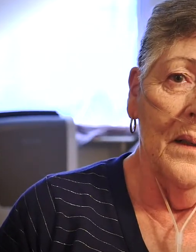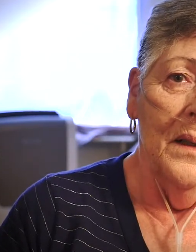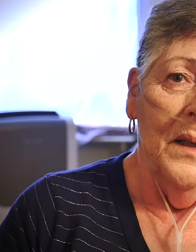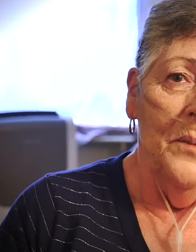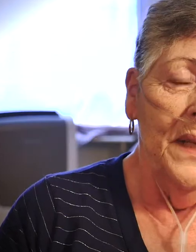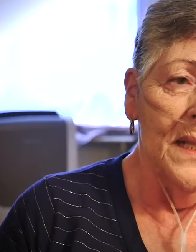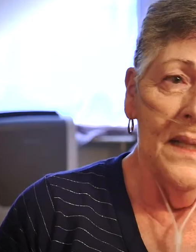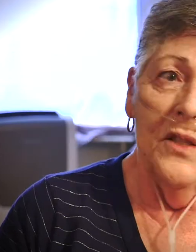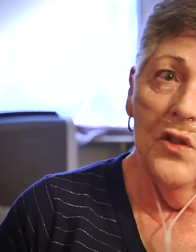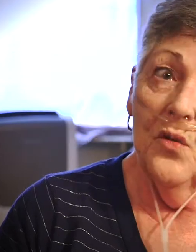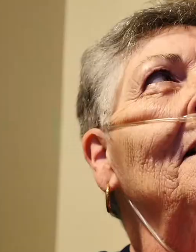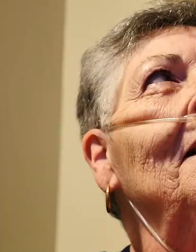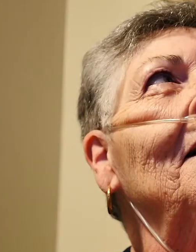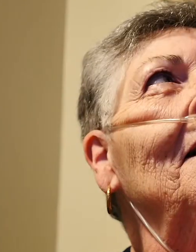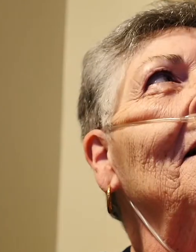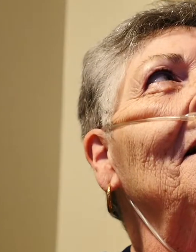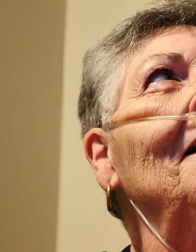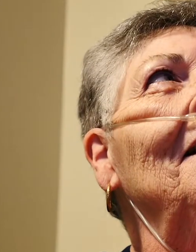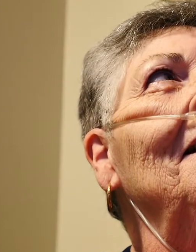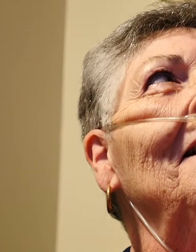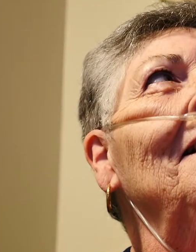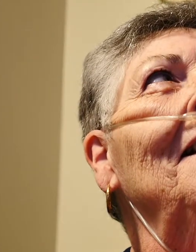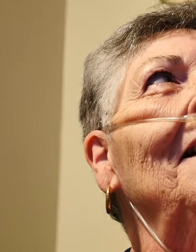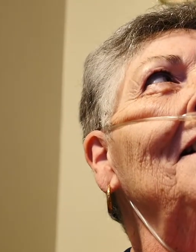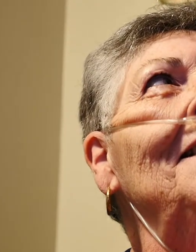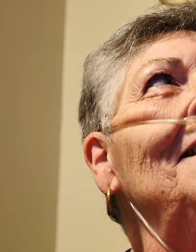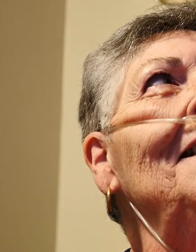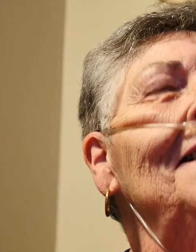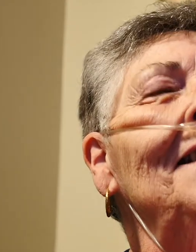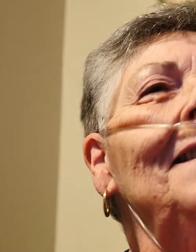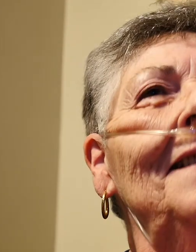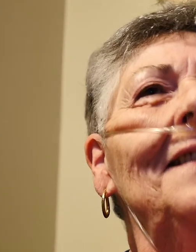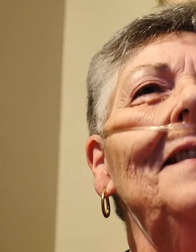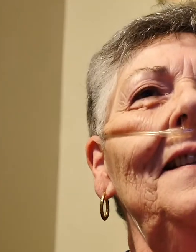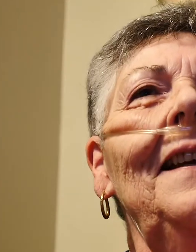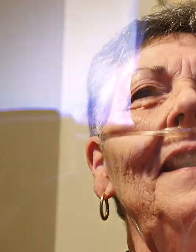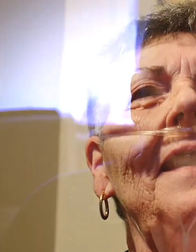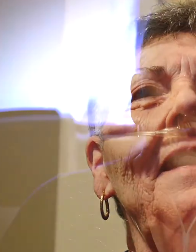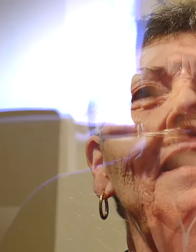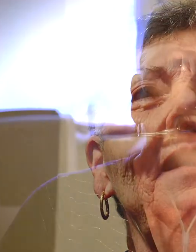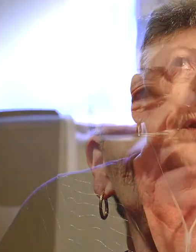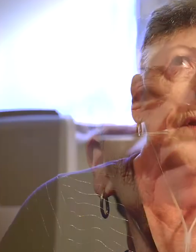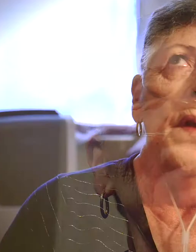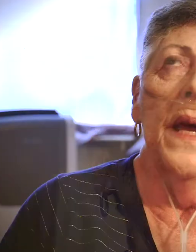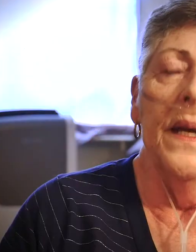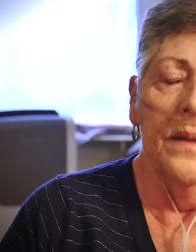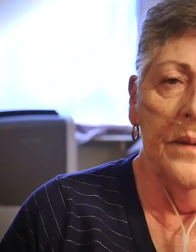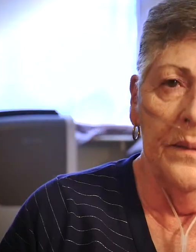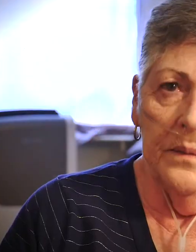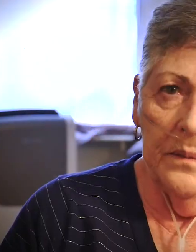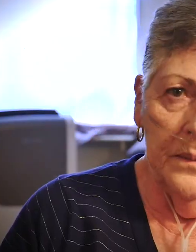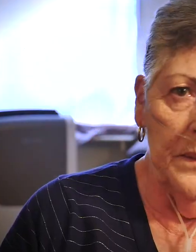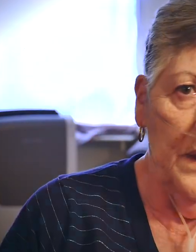because this sure takes a big load off me, off of my mind. I'm grateful for